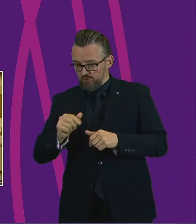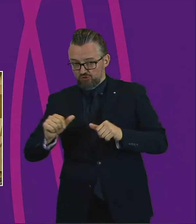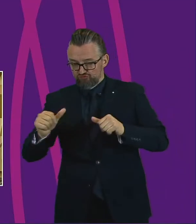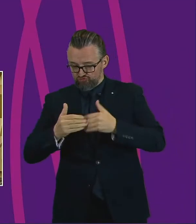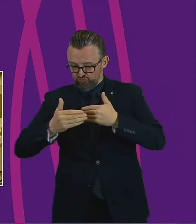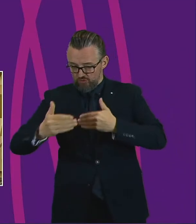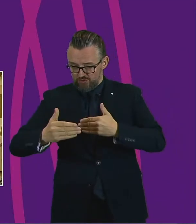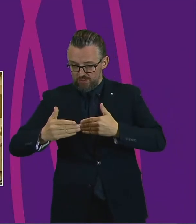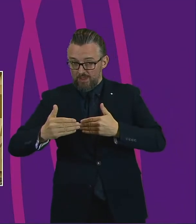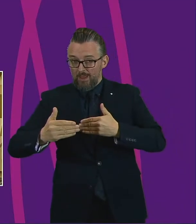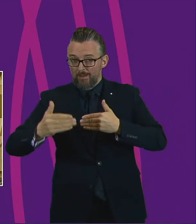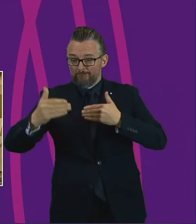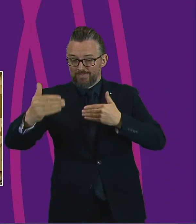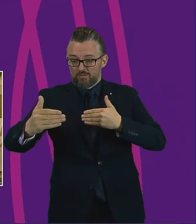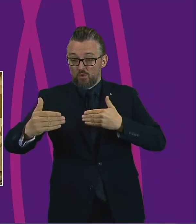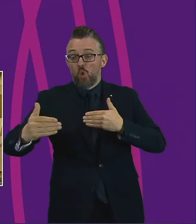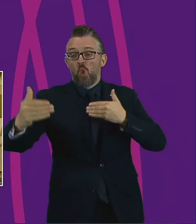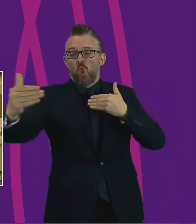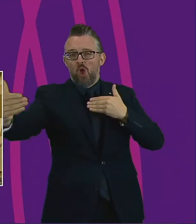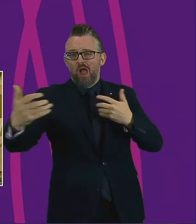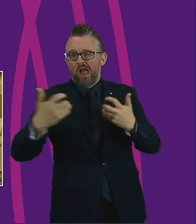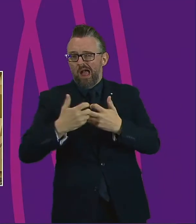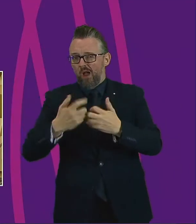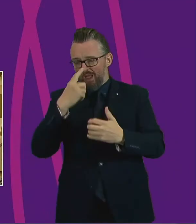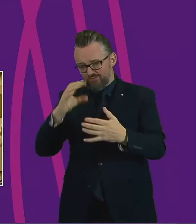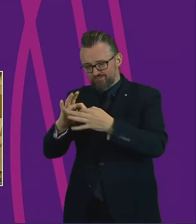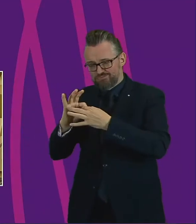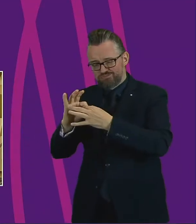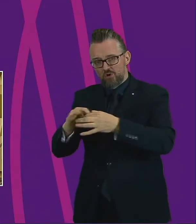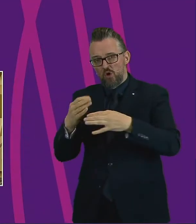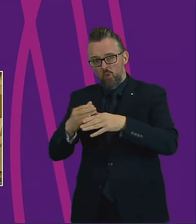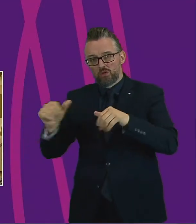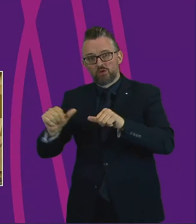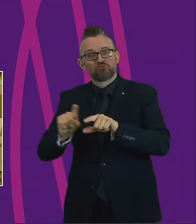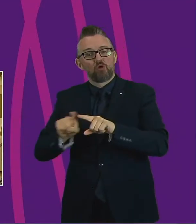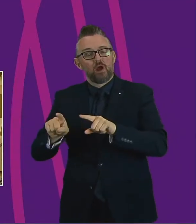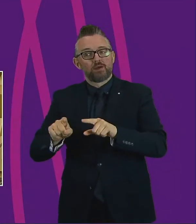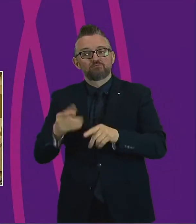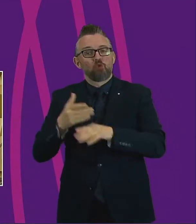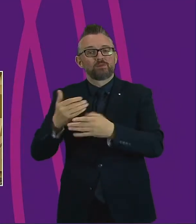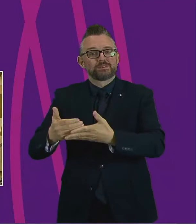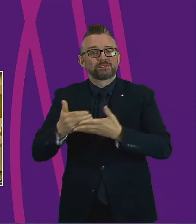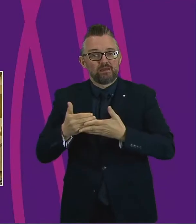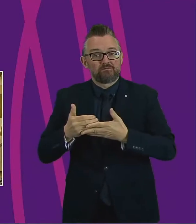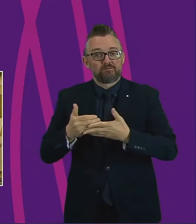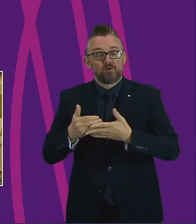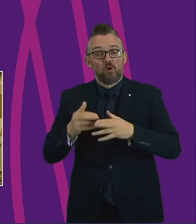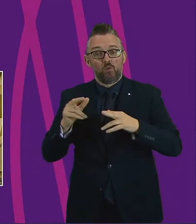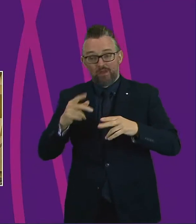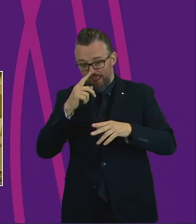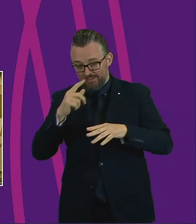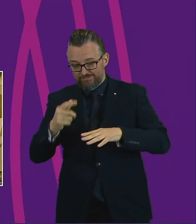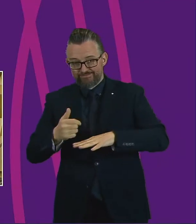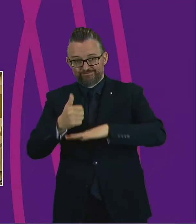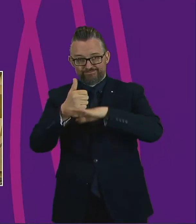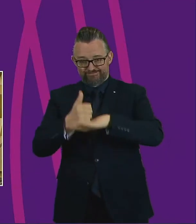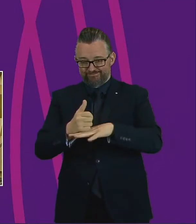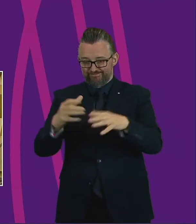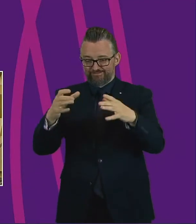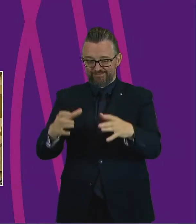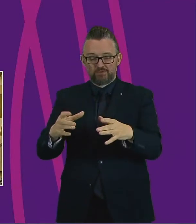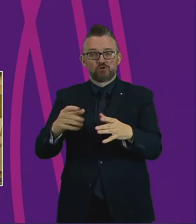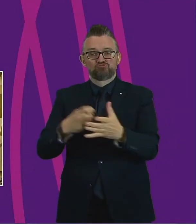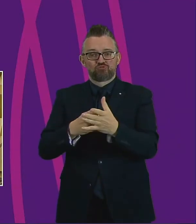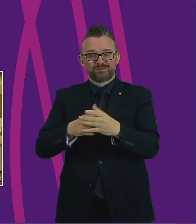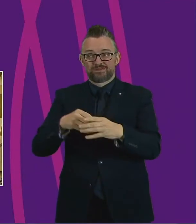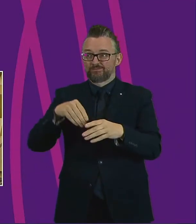and long term what we can do working together to preserve jobs and hopefully a footprint for Rolls-Royce in Scotland.